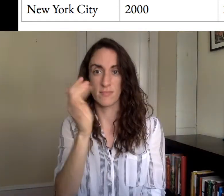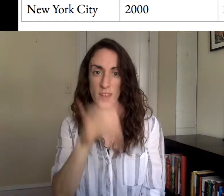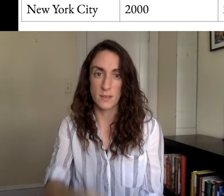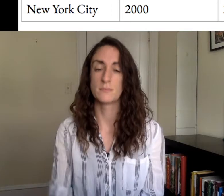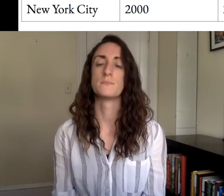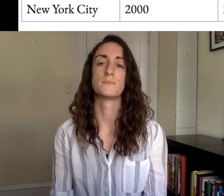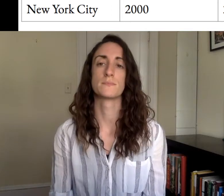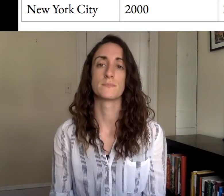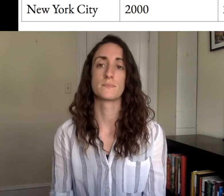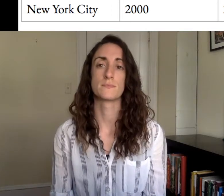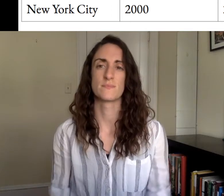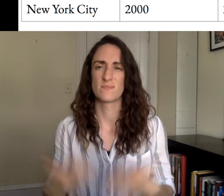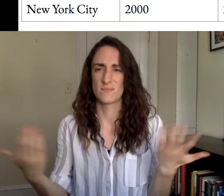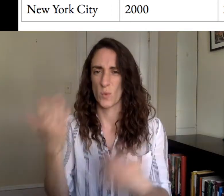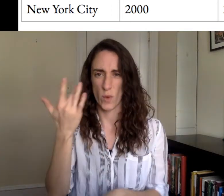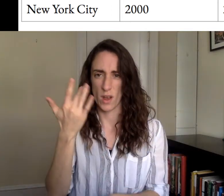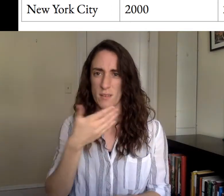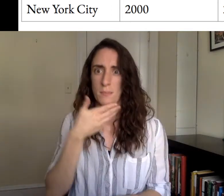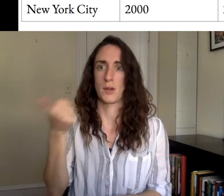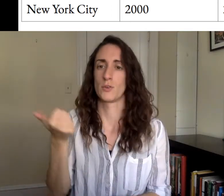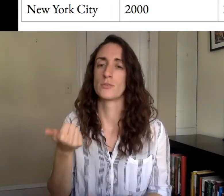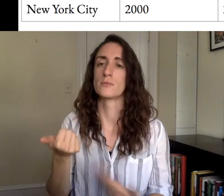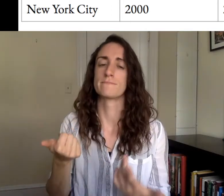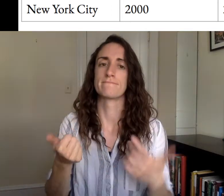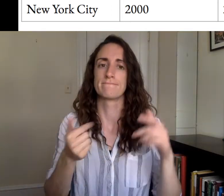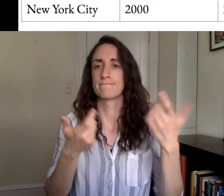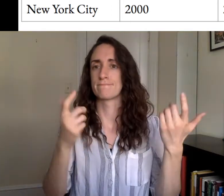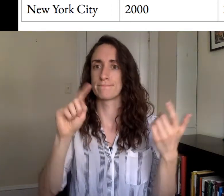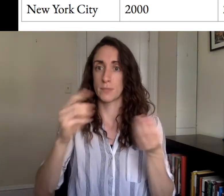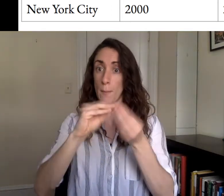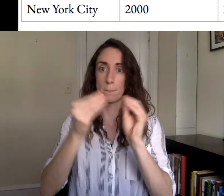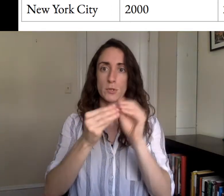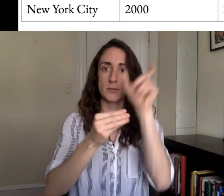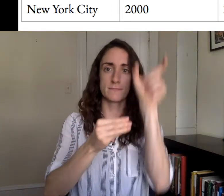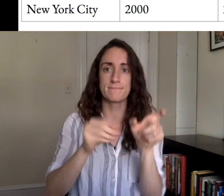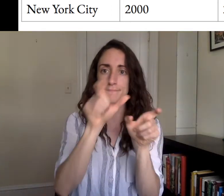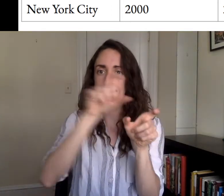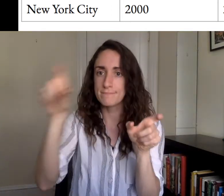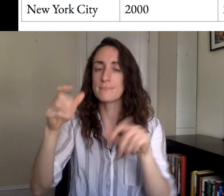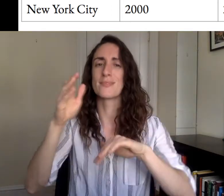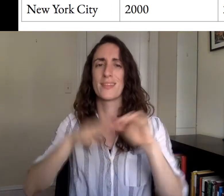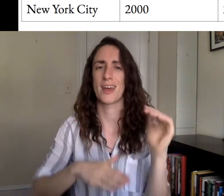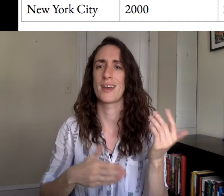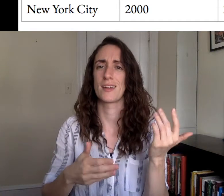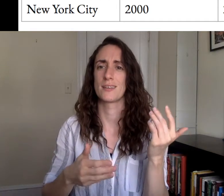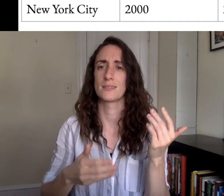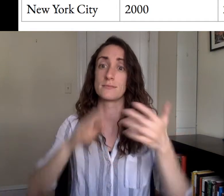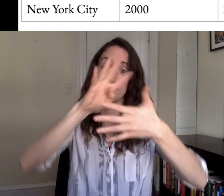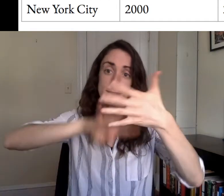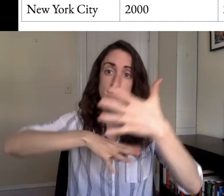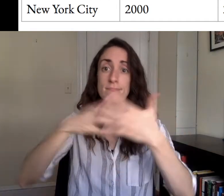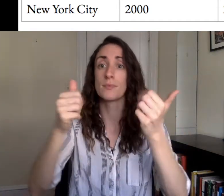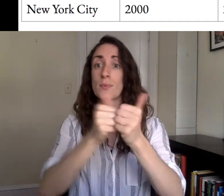is. So what's the point of this? Why is this any better than having a table like we started with?